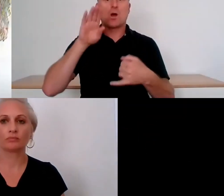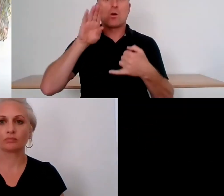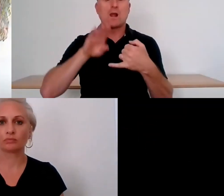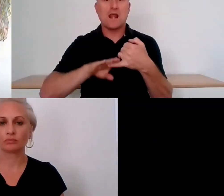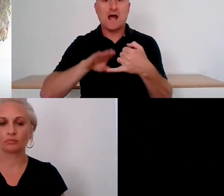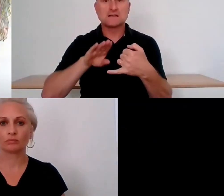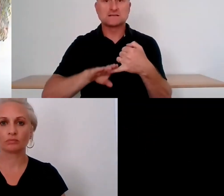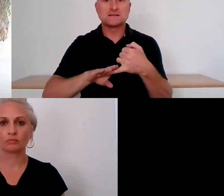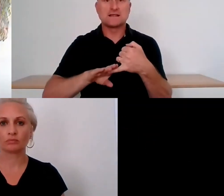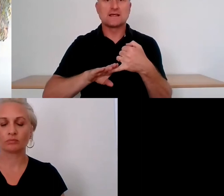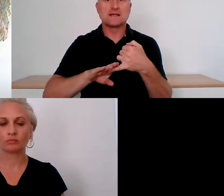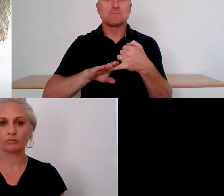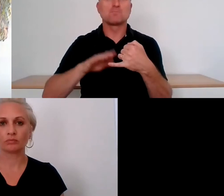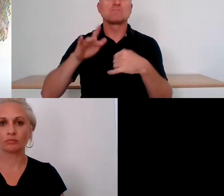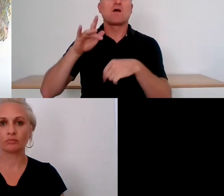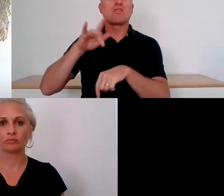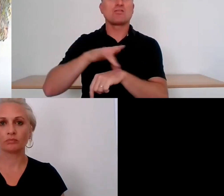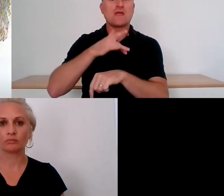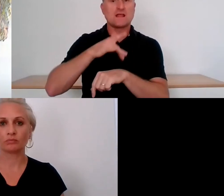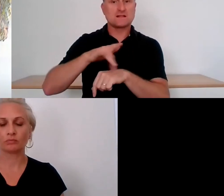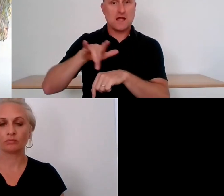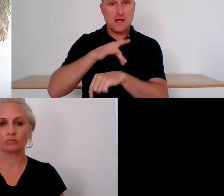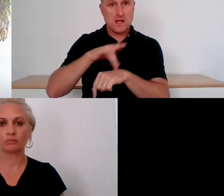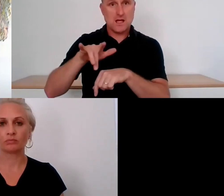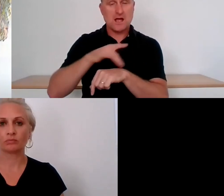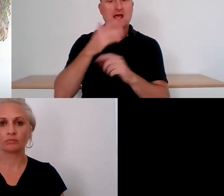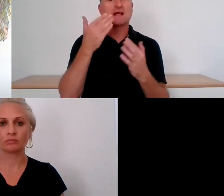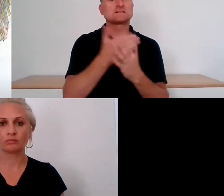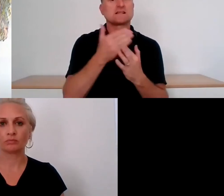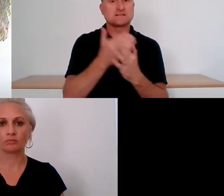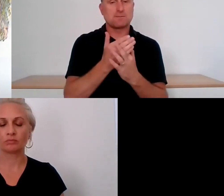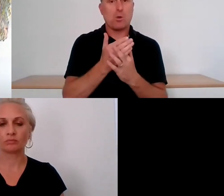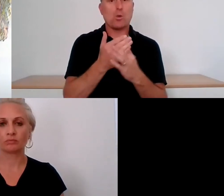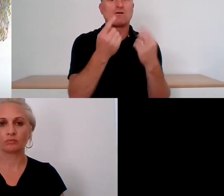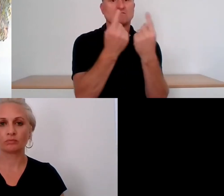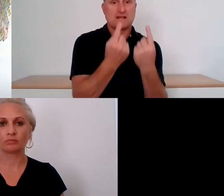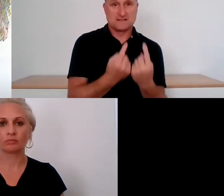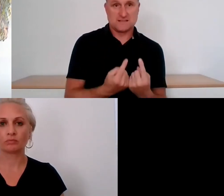theatre's accessibility policy and accessible features could be advertised.